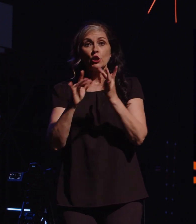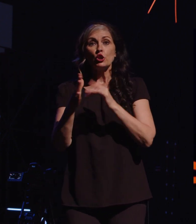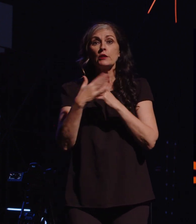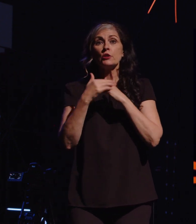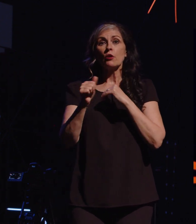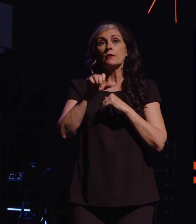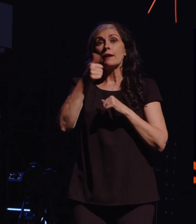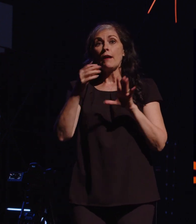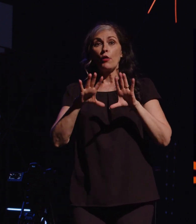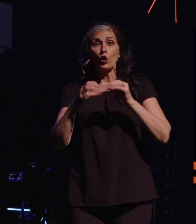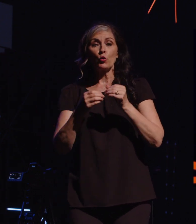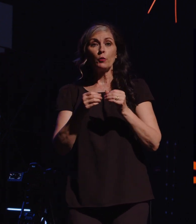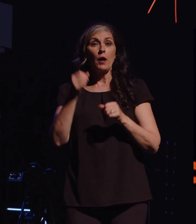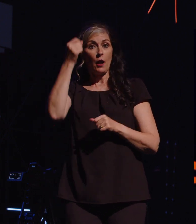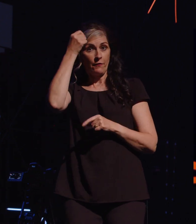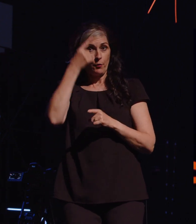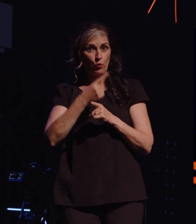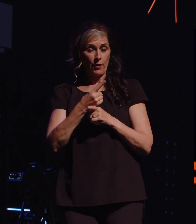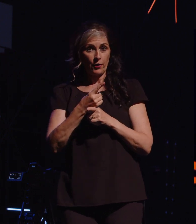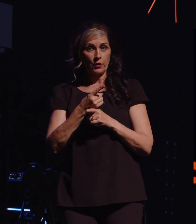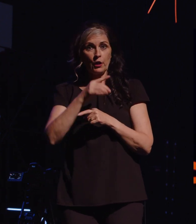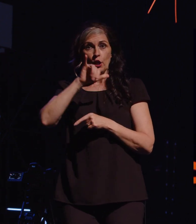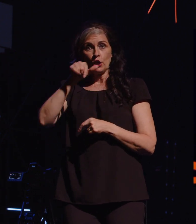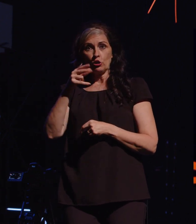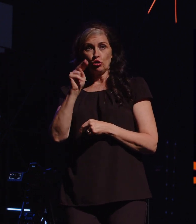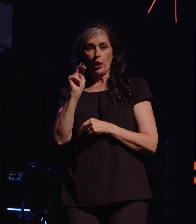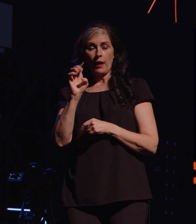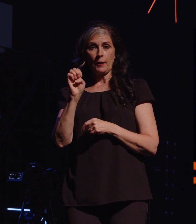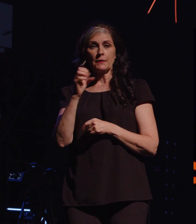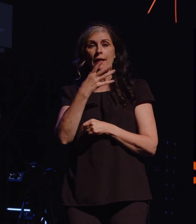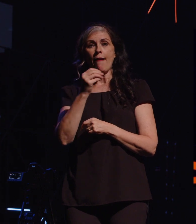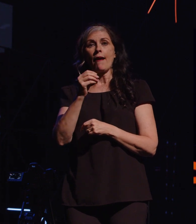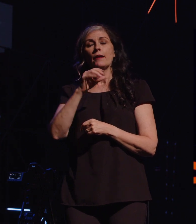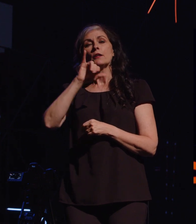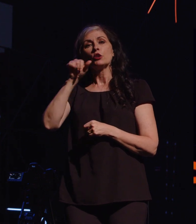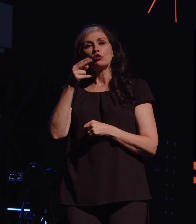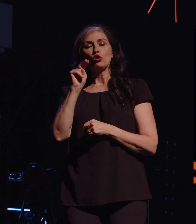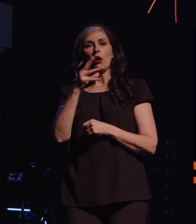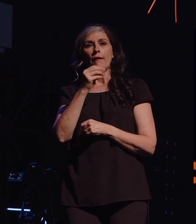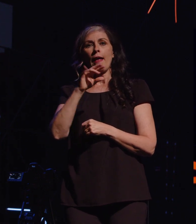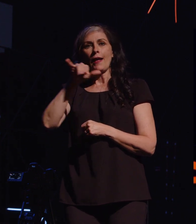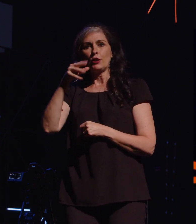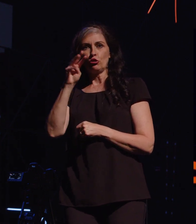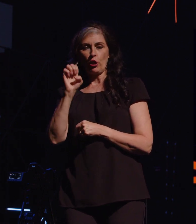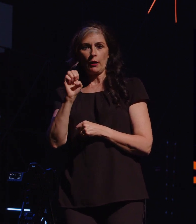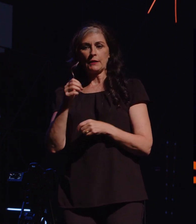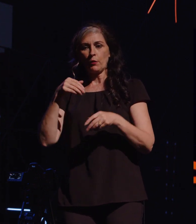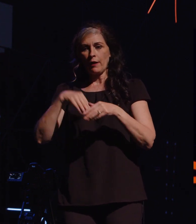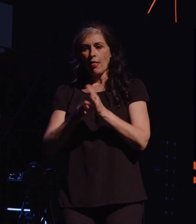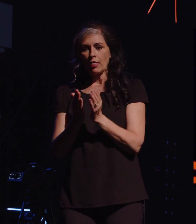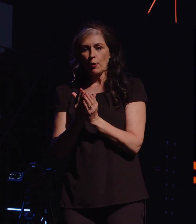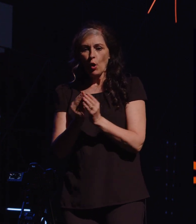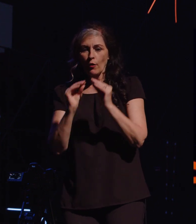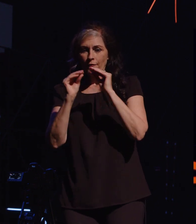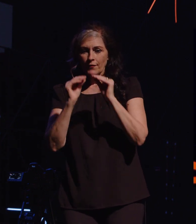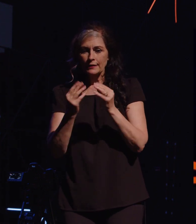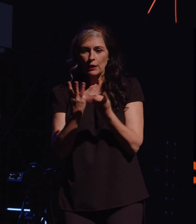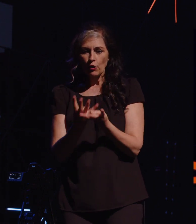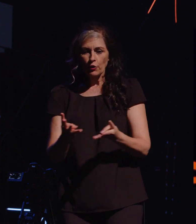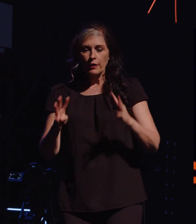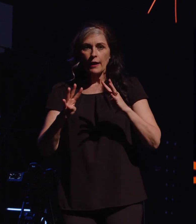calls another group of brothers to follow him, James and John. They were in their boats mending their nets when it says that